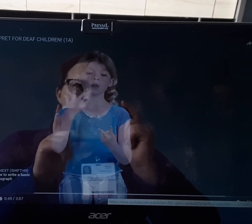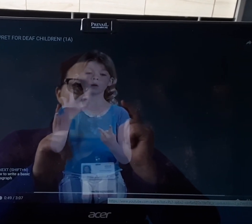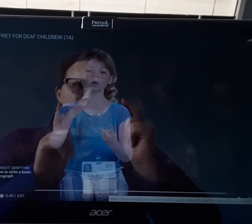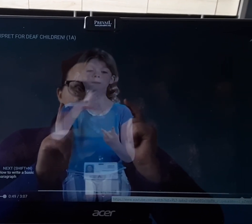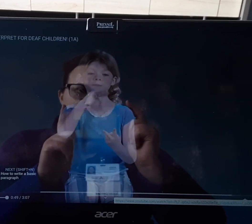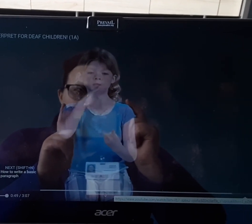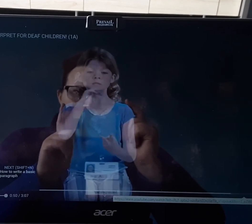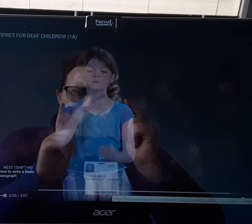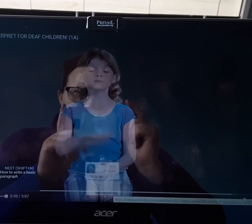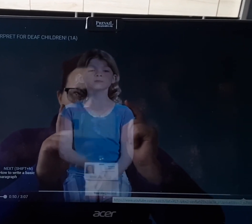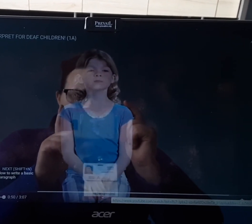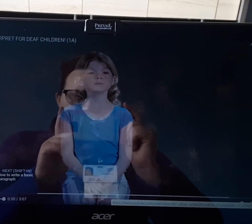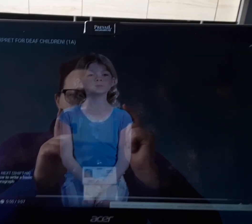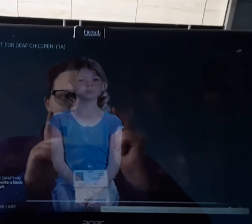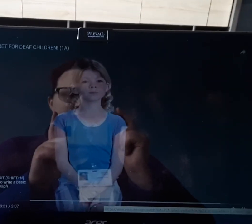and the pig.